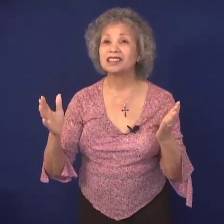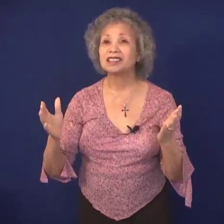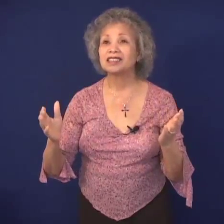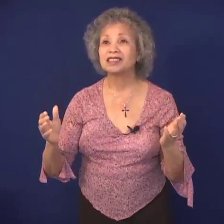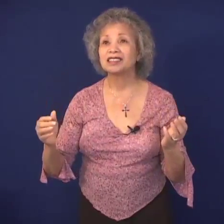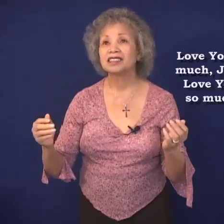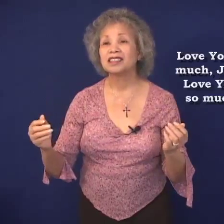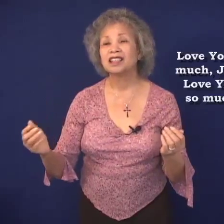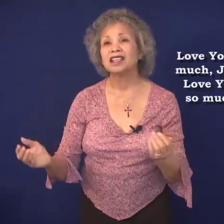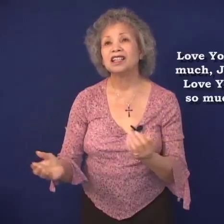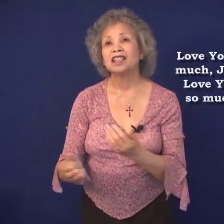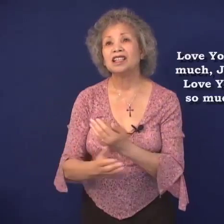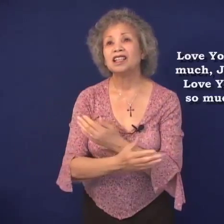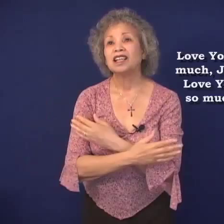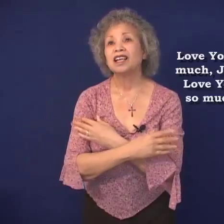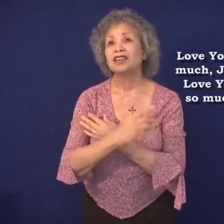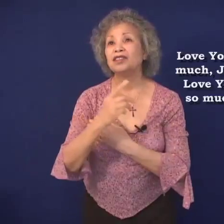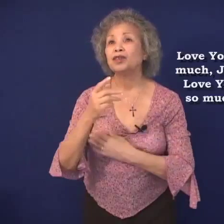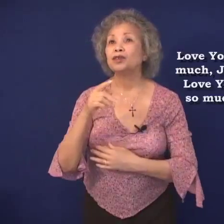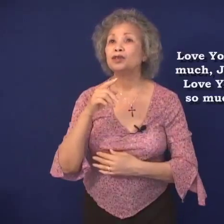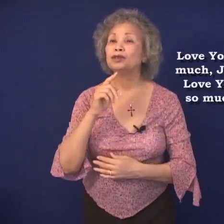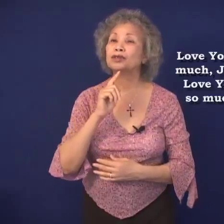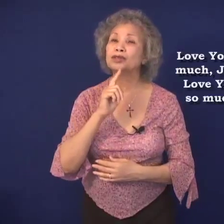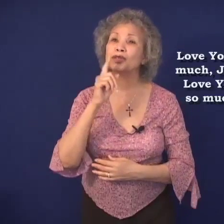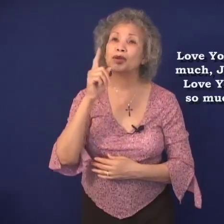much. Love you so